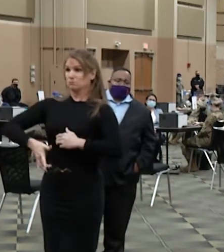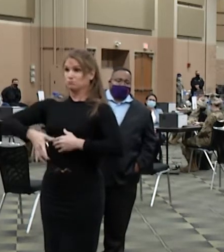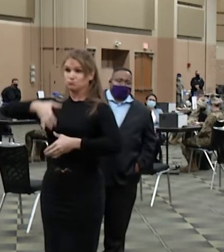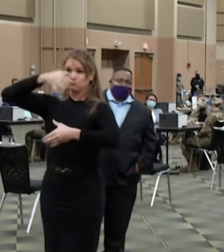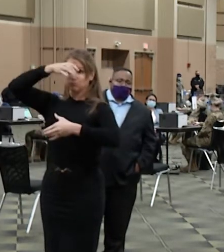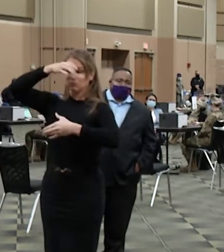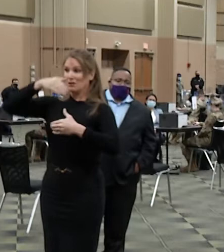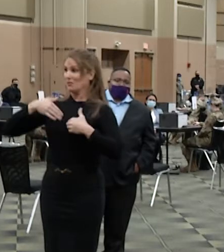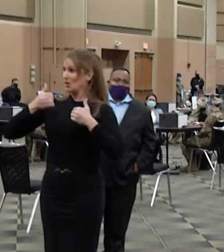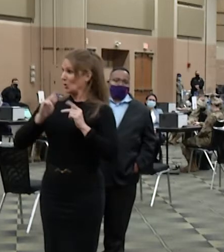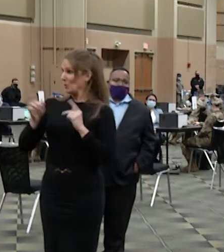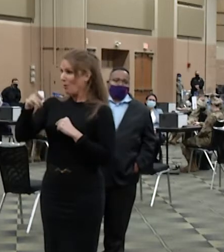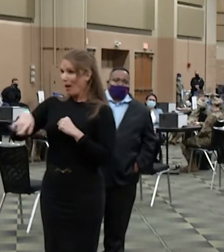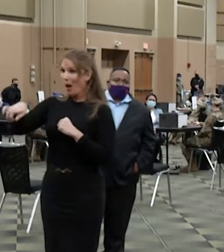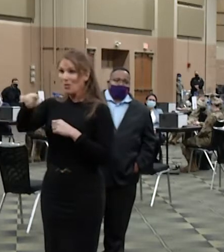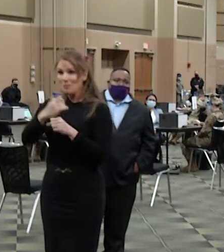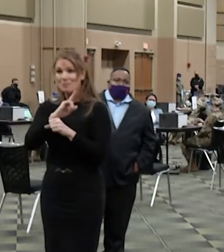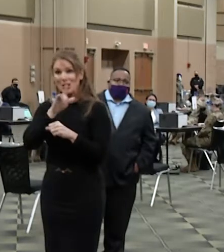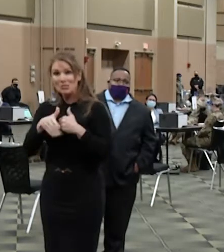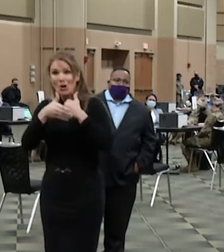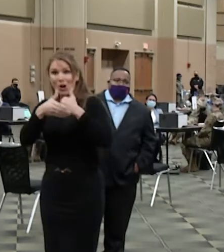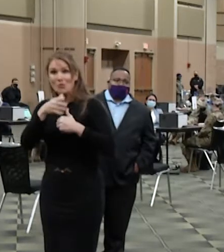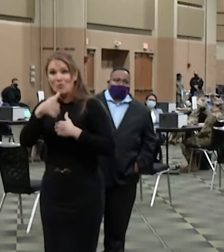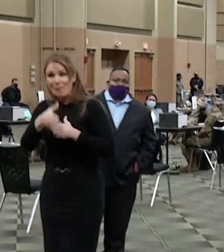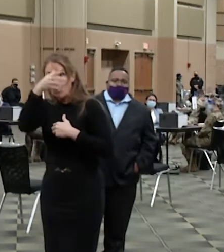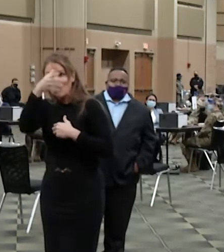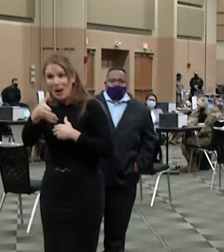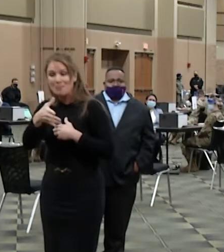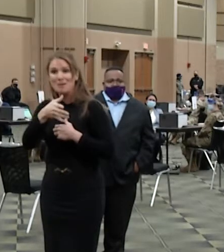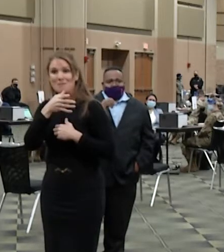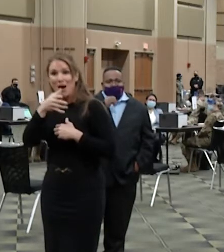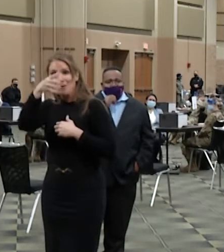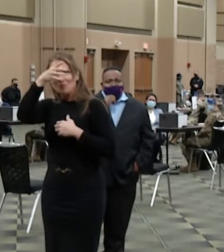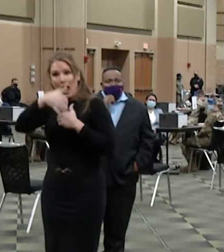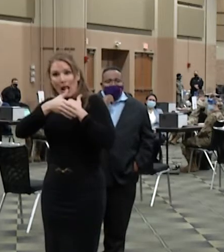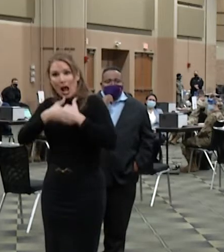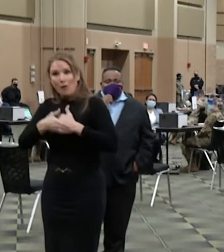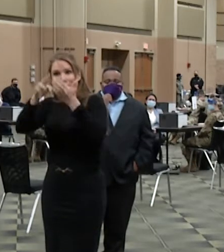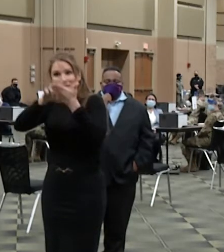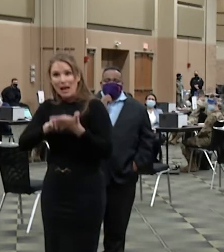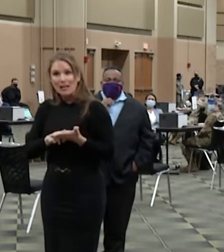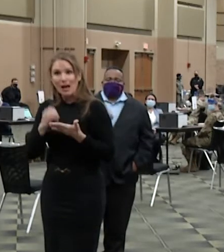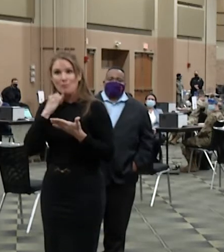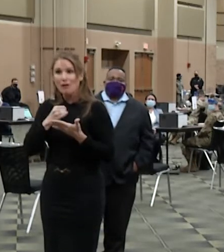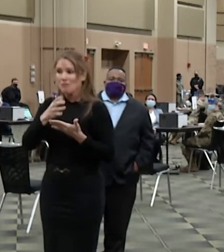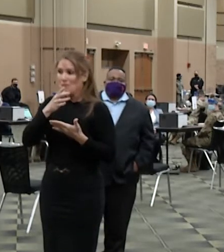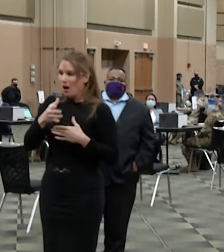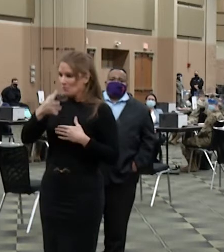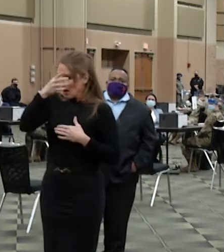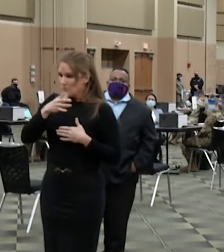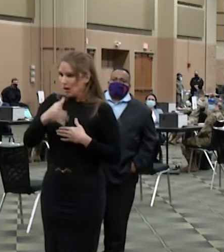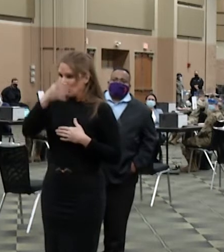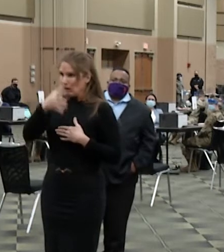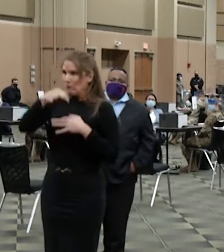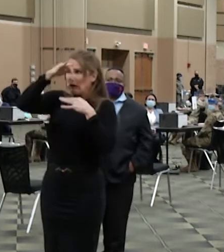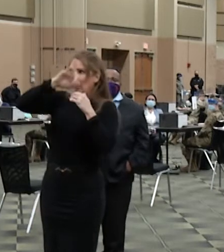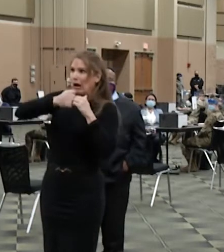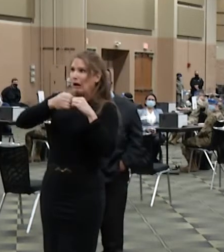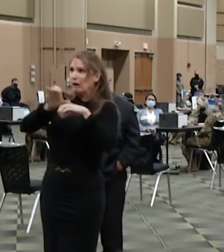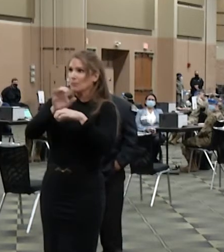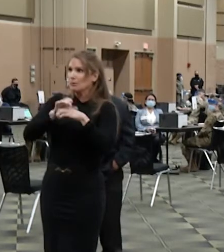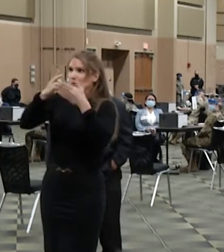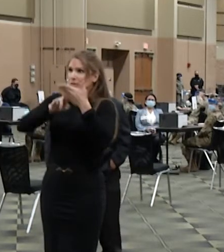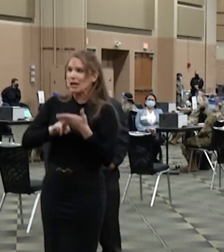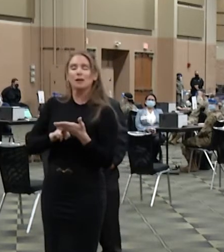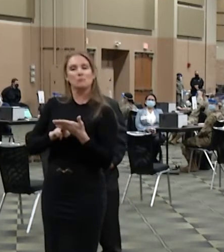younger folks out there, make sure that you go to your grandparents, your parents, and if they don't know how to get signed up, help them sign on. Help them make those phone